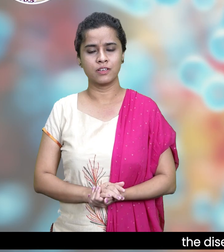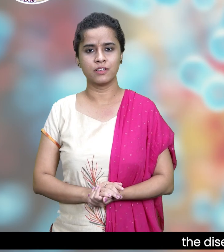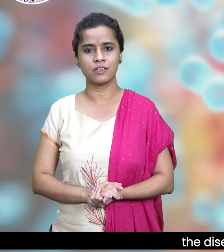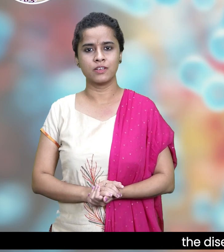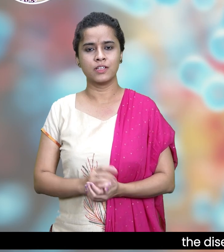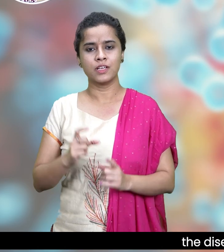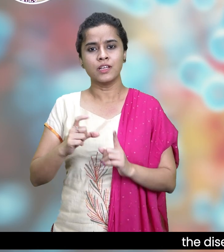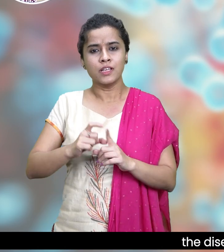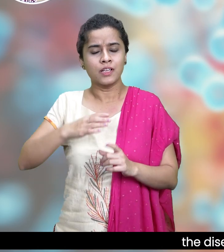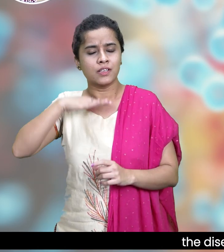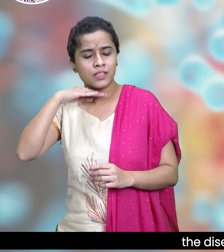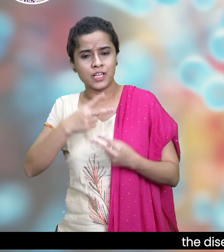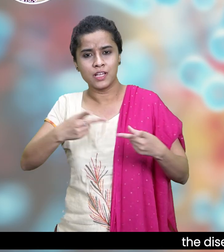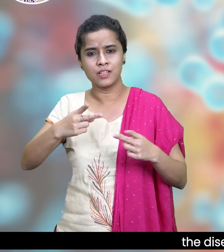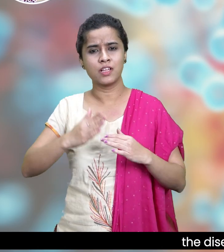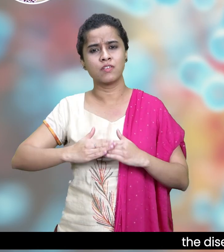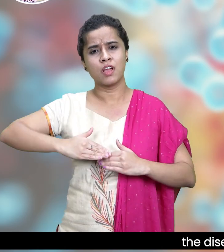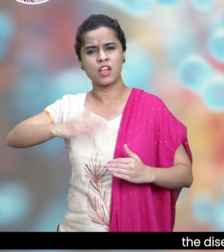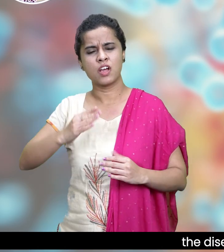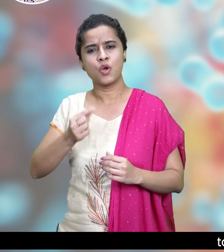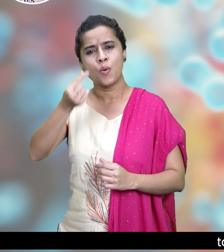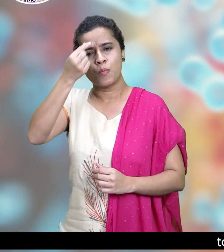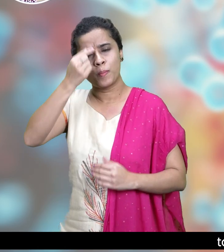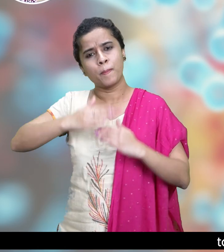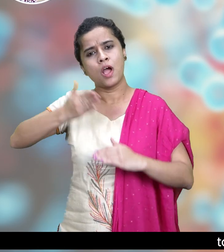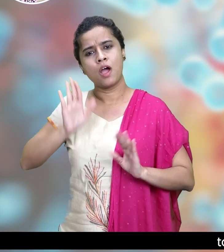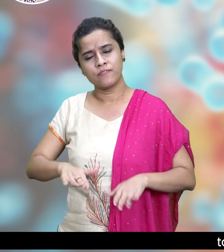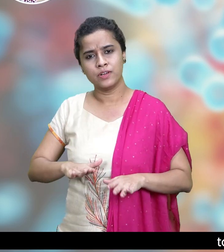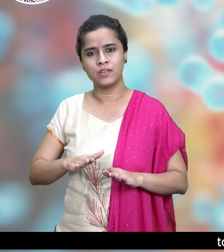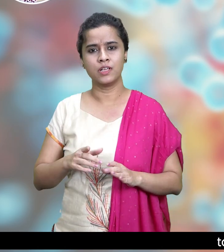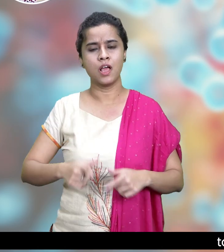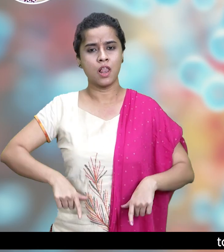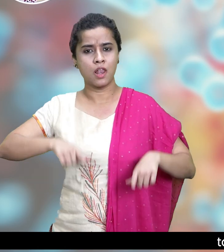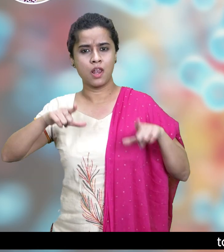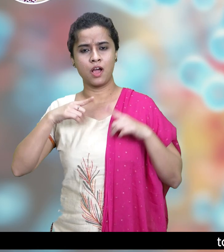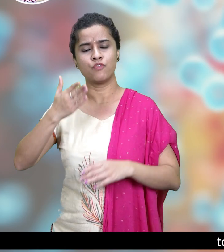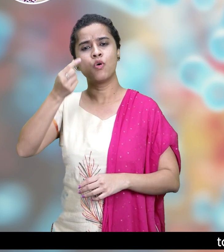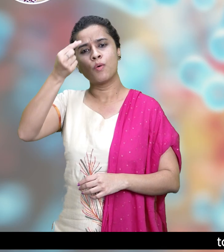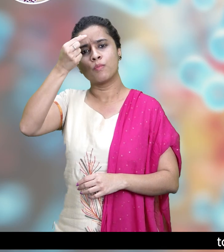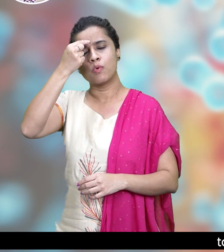the disease can be severe enough to be life-threatening.